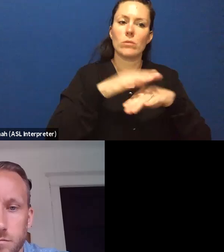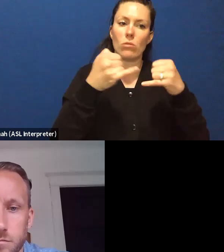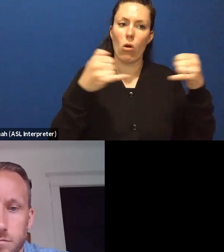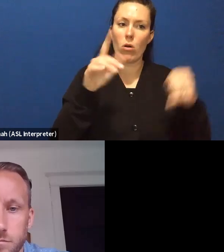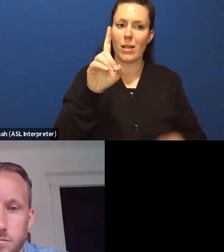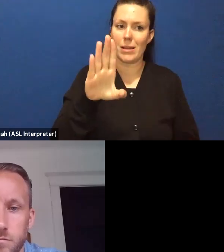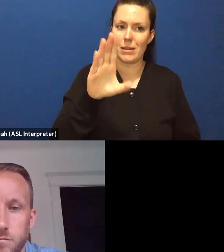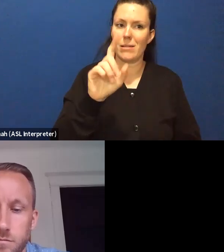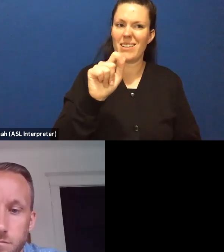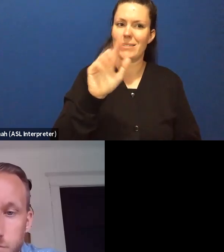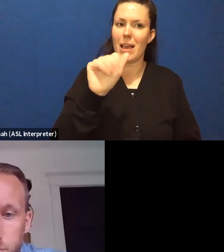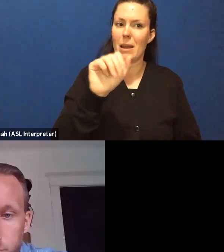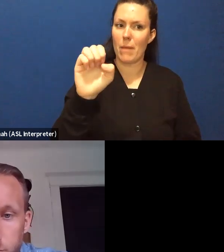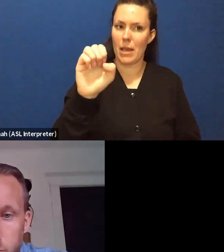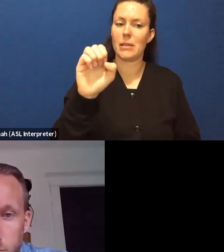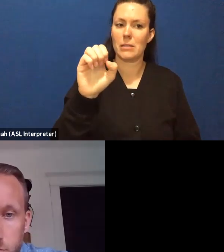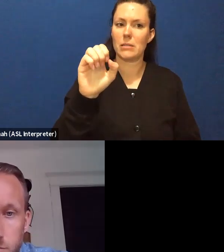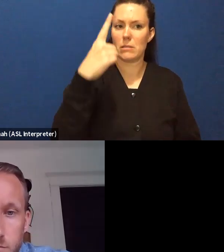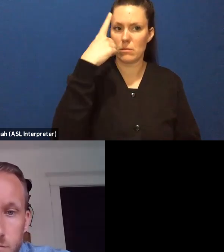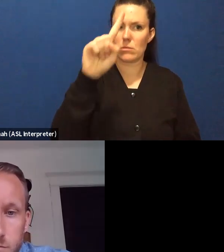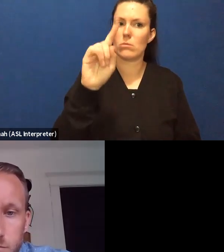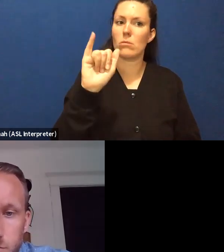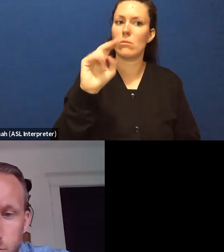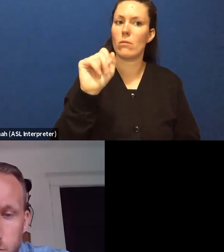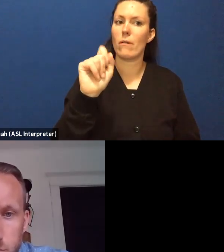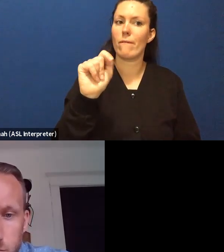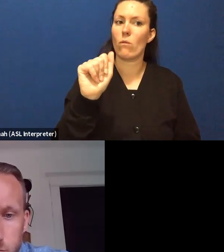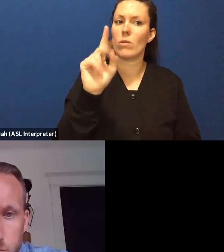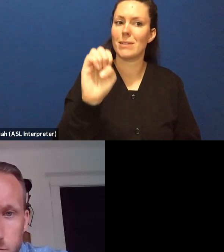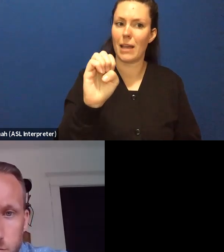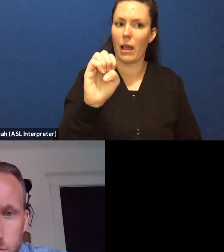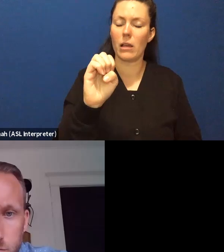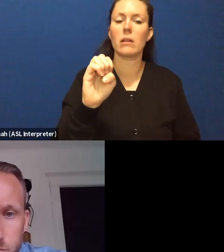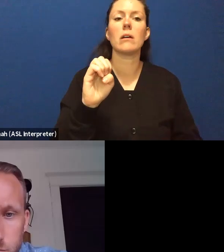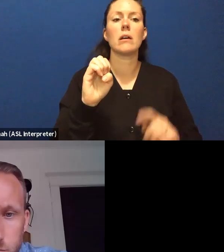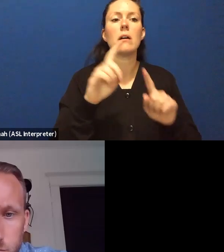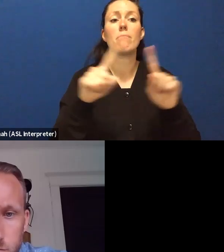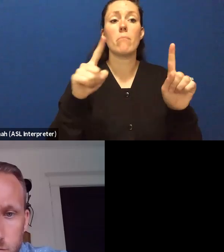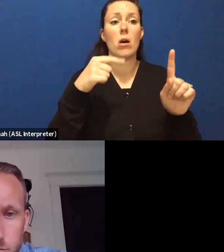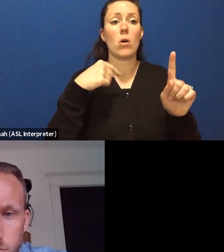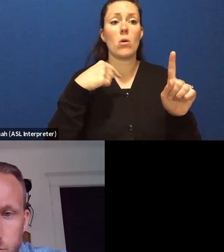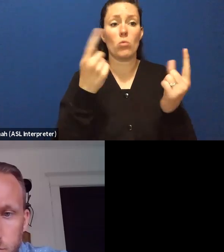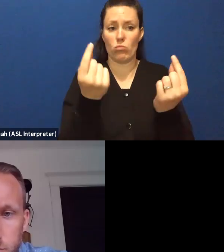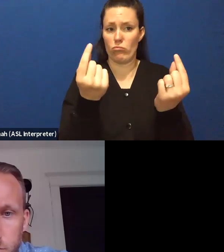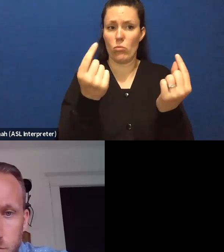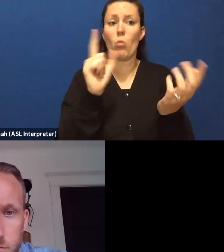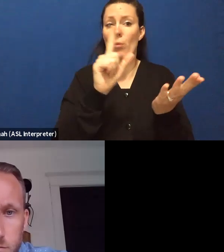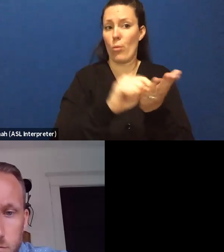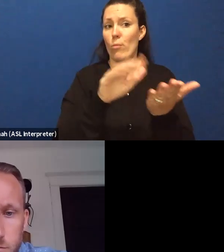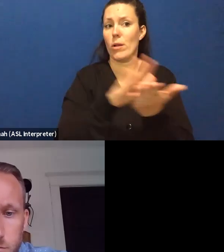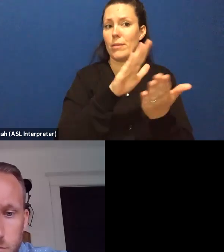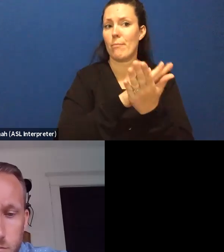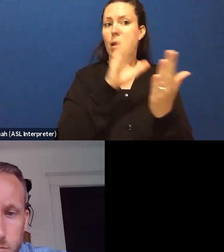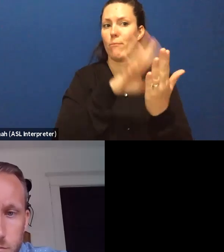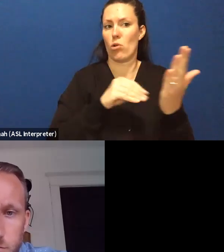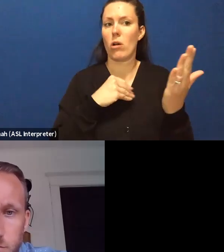our intakes. But what we have to make sure and do is we'll print out paper copies of